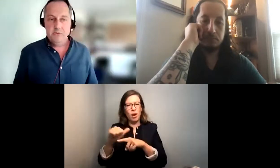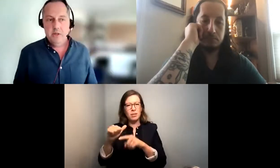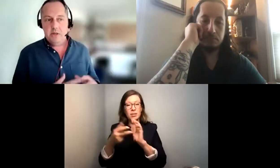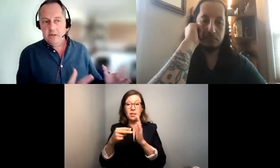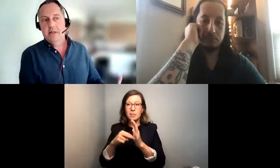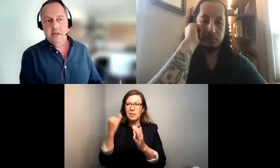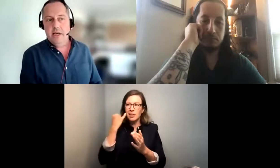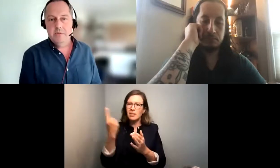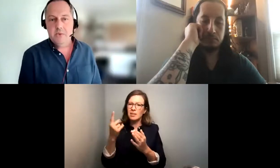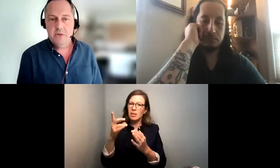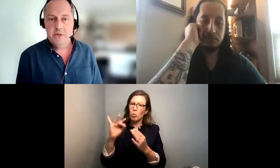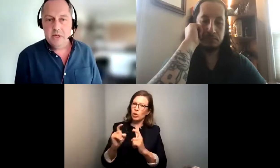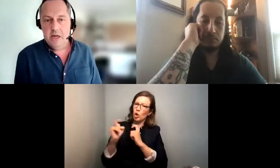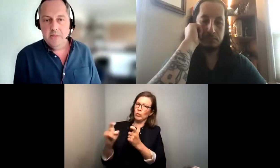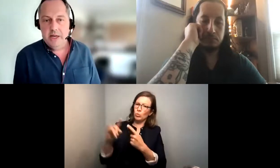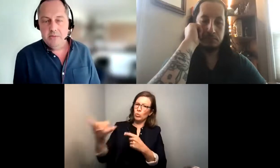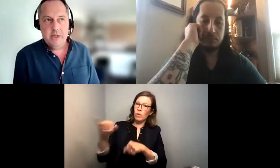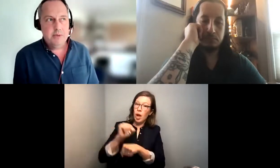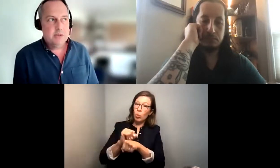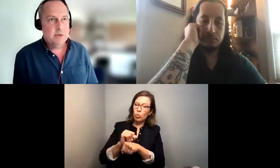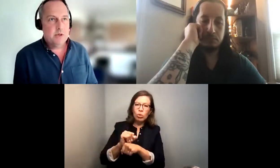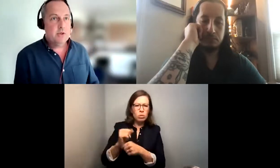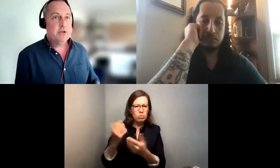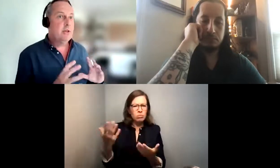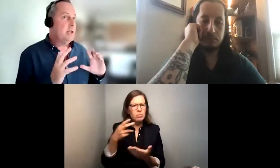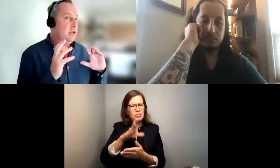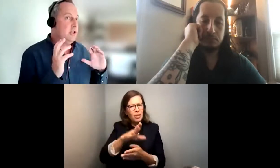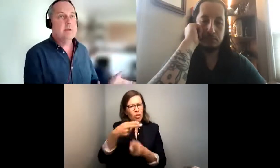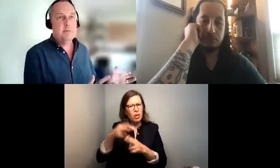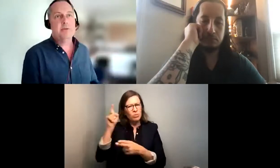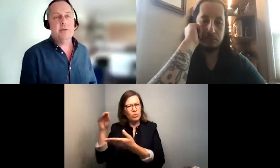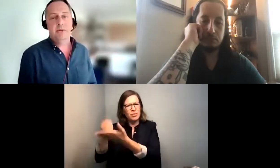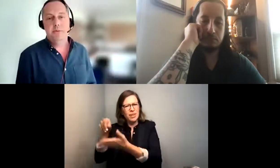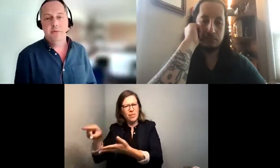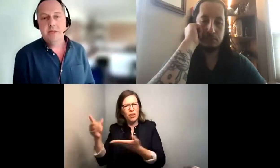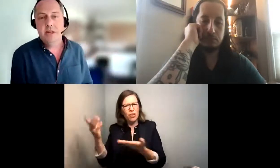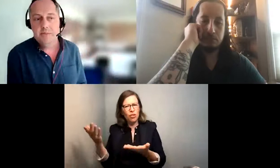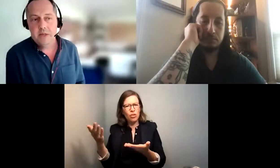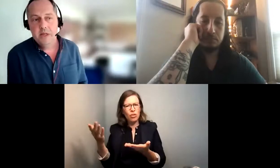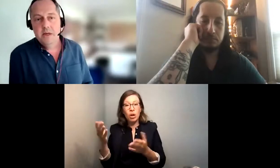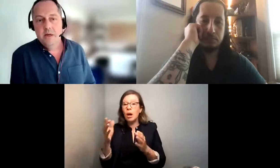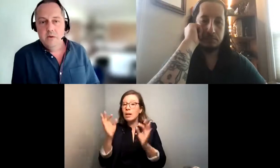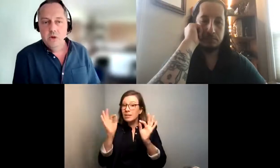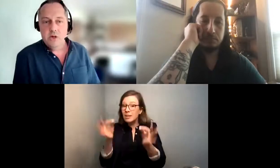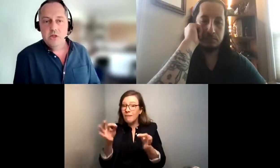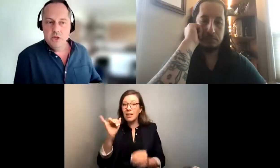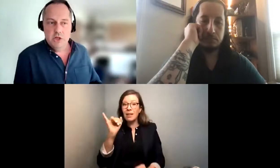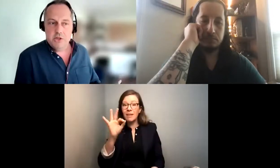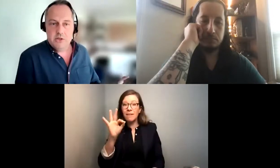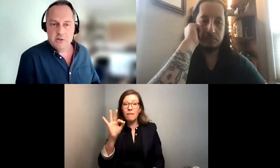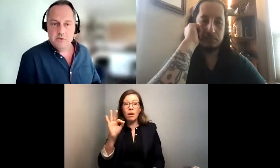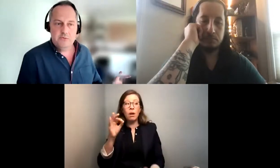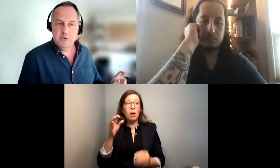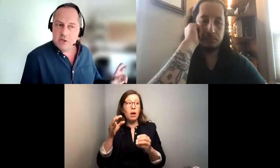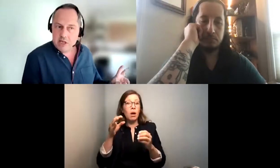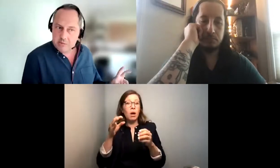piece of work, then their name should end up on that piece of work. You certainly shouldn't be putting people's names on work